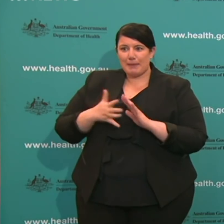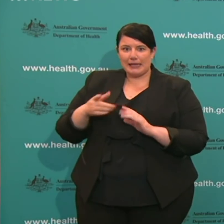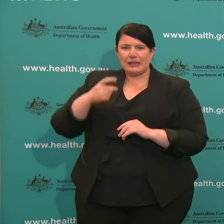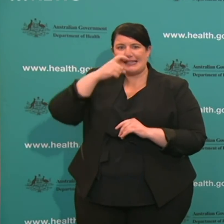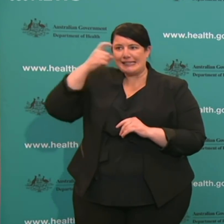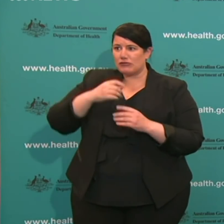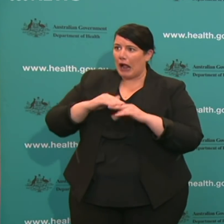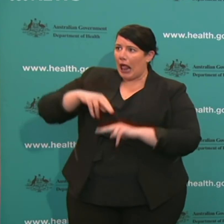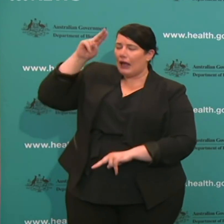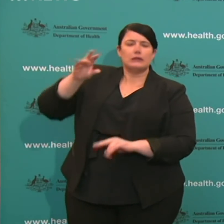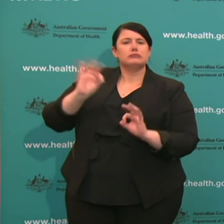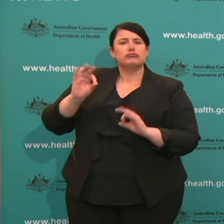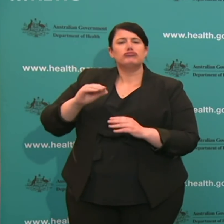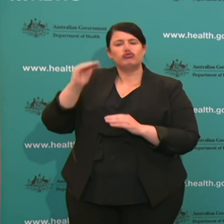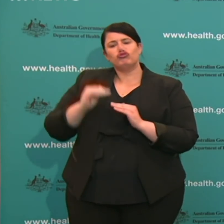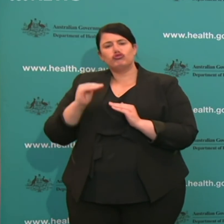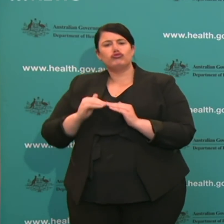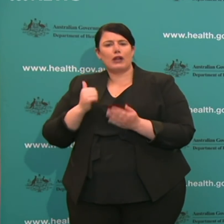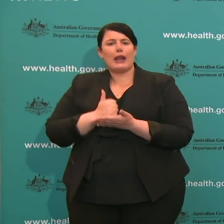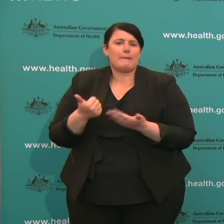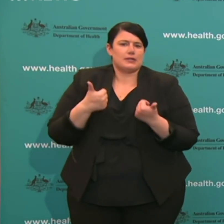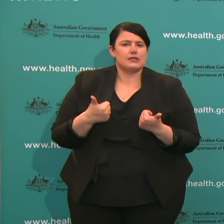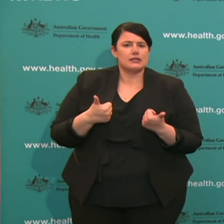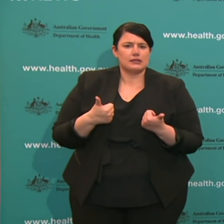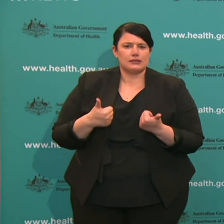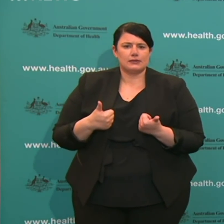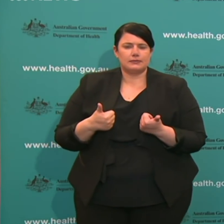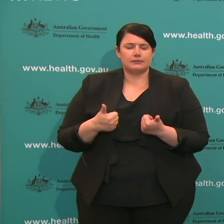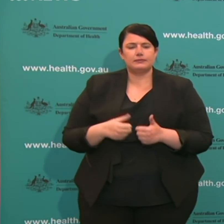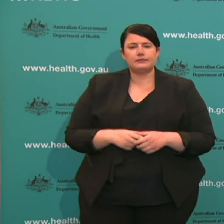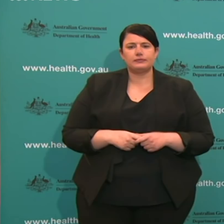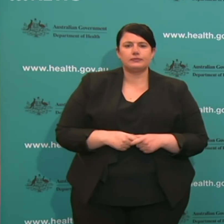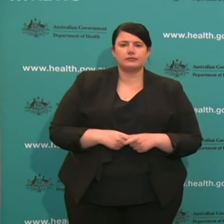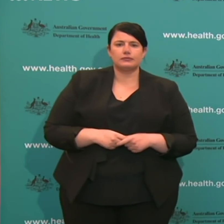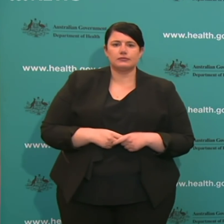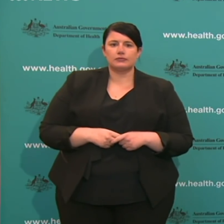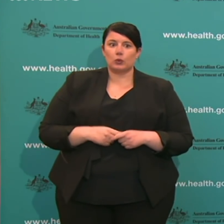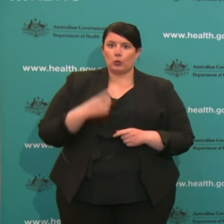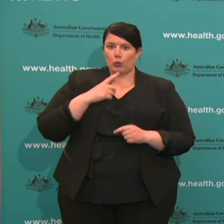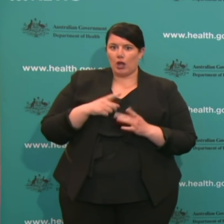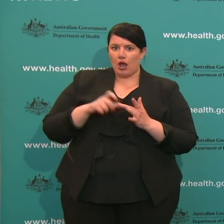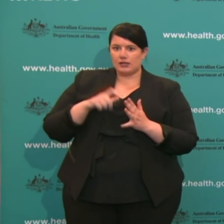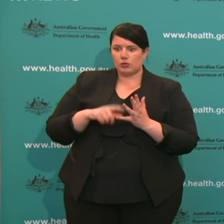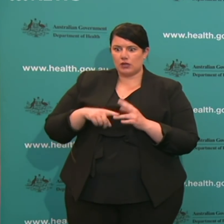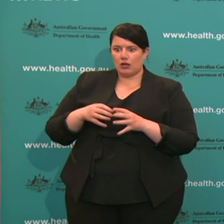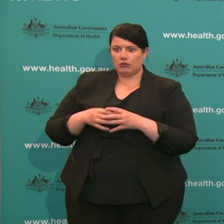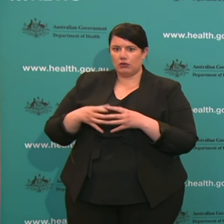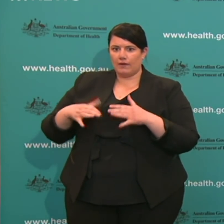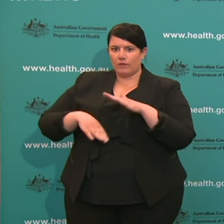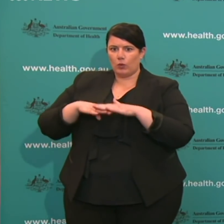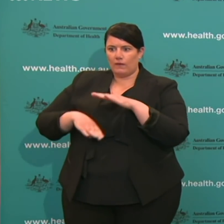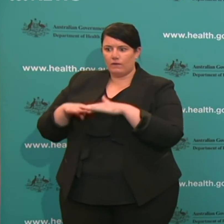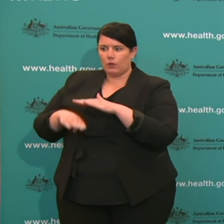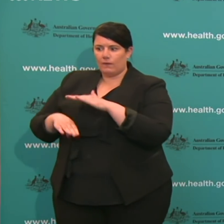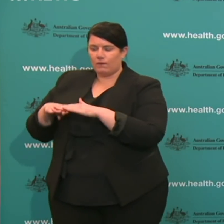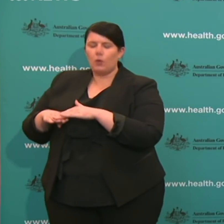that is something that happens when your intensive care really does start to get full of patients with COVID-19. And of course, you have